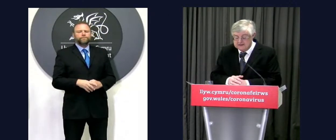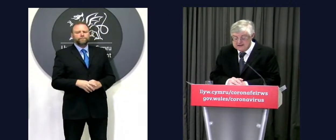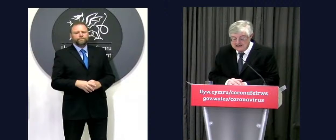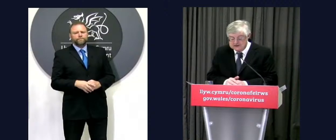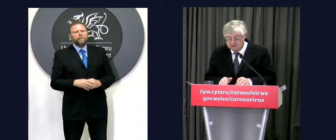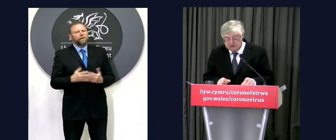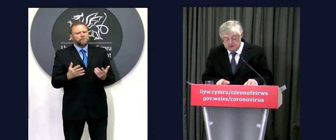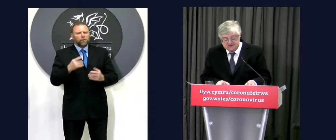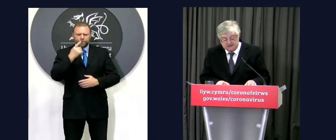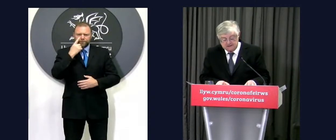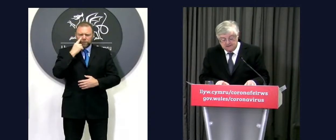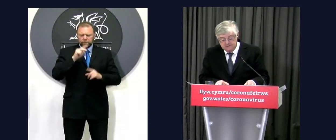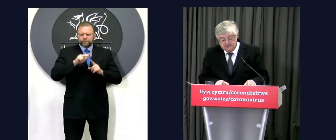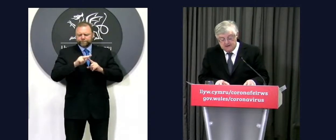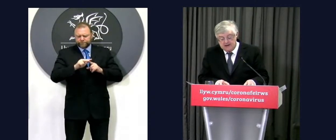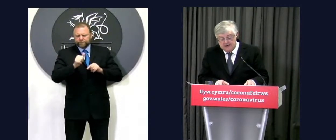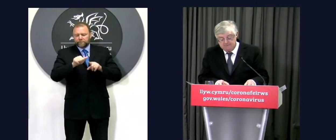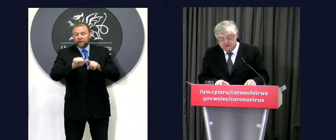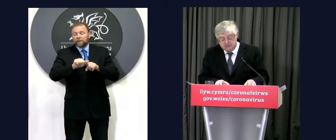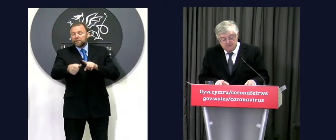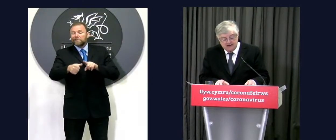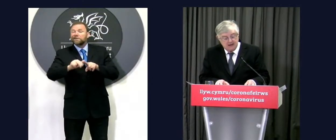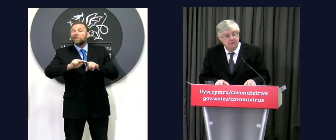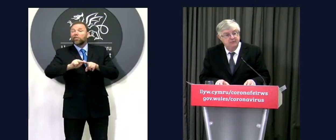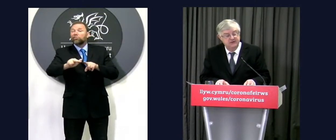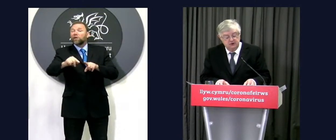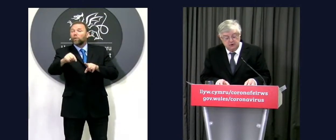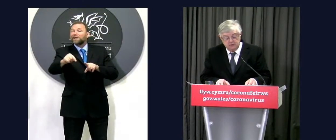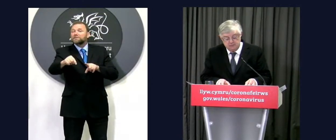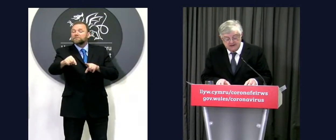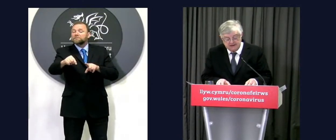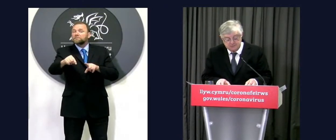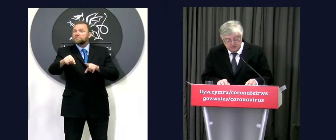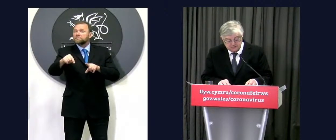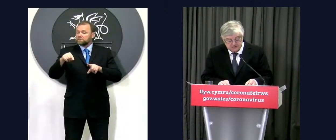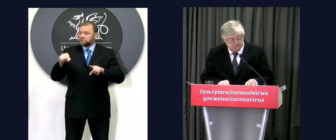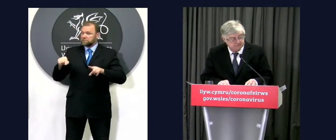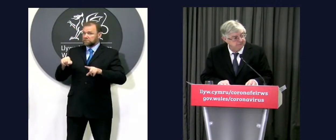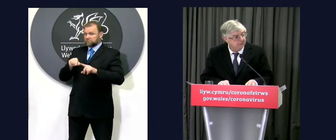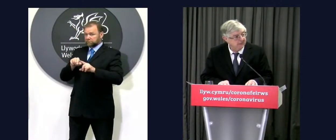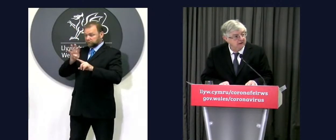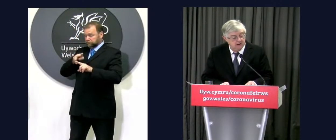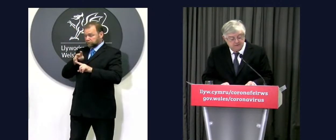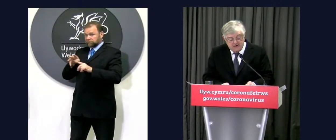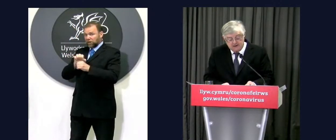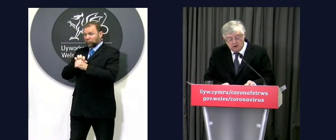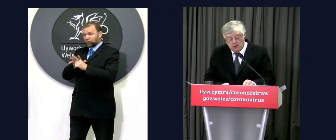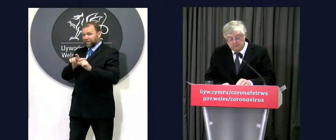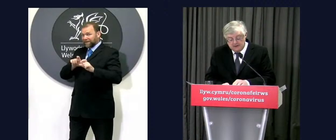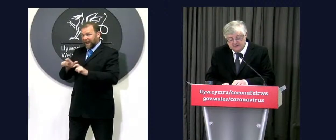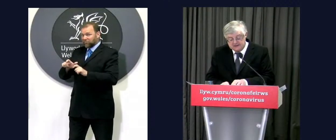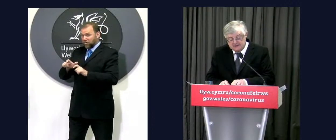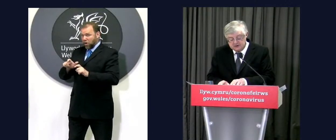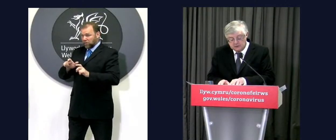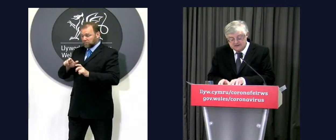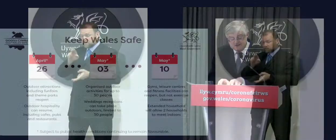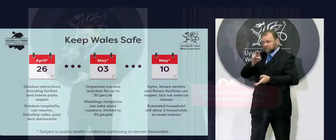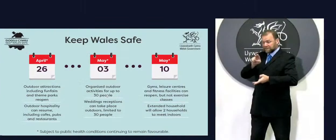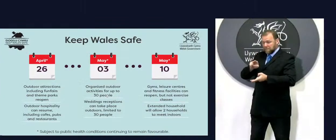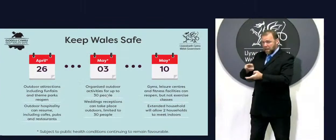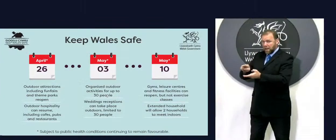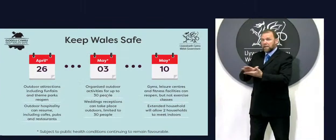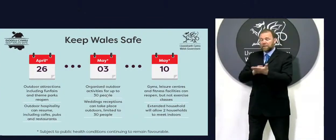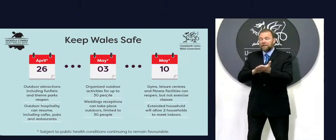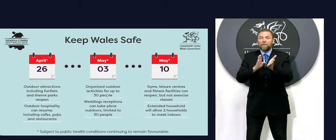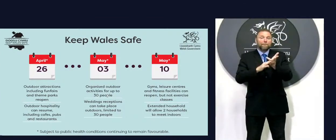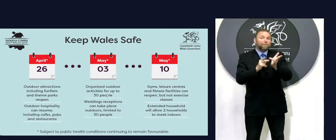that next three-week cycle, if the public health position remains positive, then on Monday, the